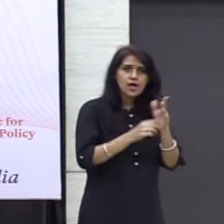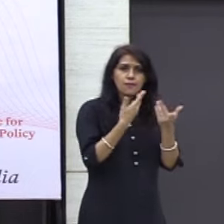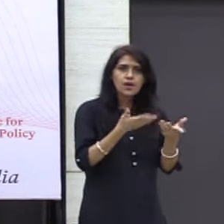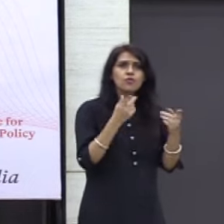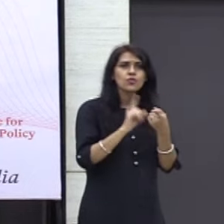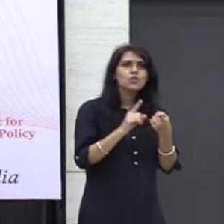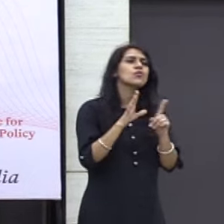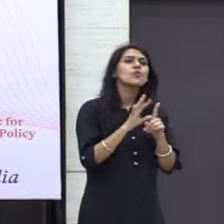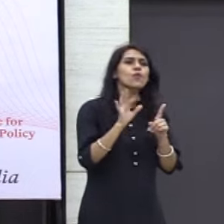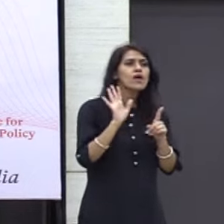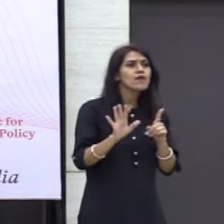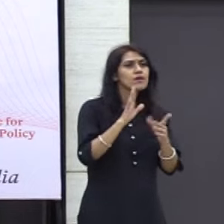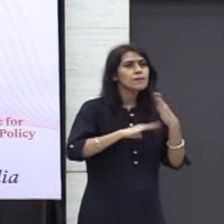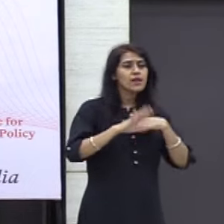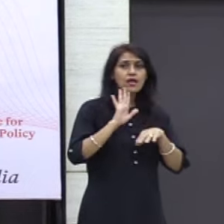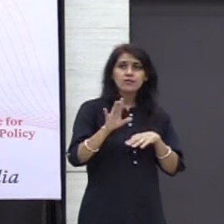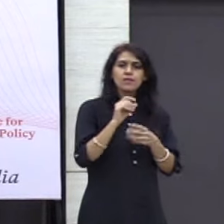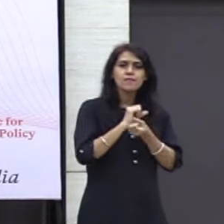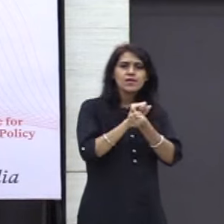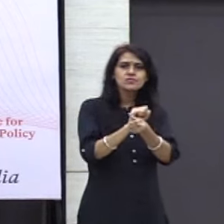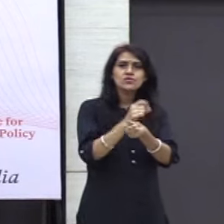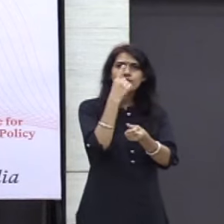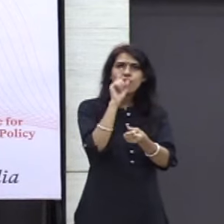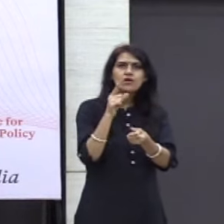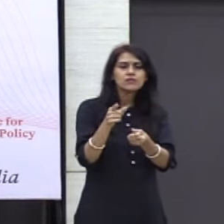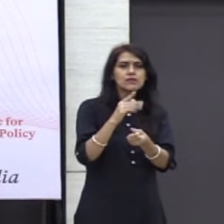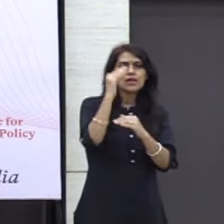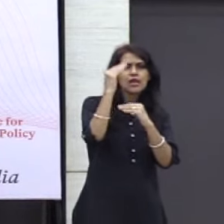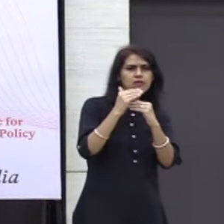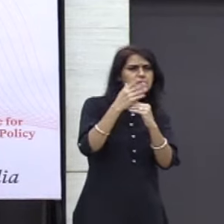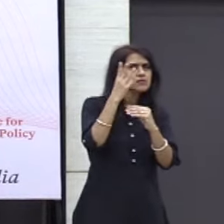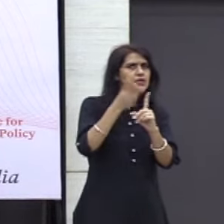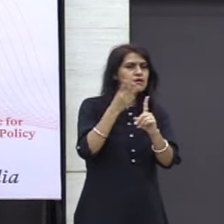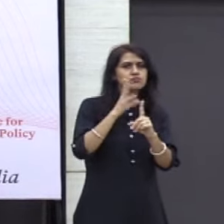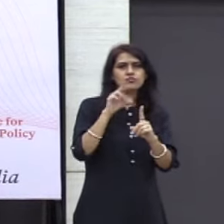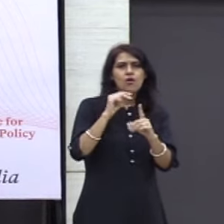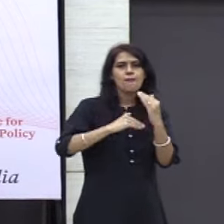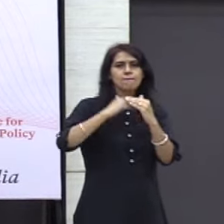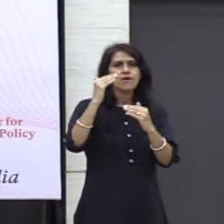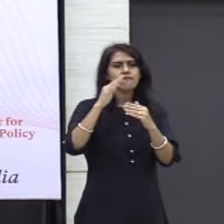acquired through organized crime shall be punished with imprisonment for a term which shall not be less than 3 years.